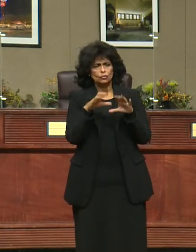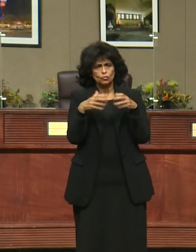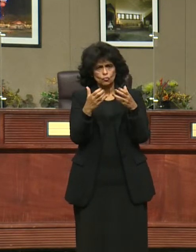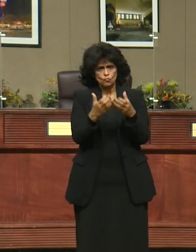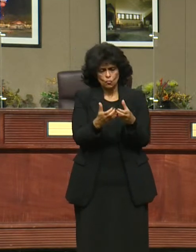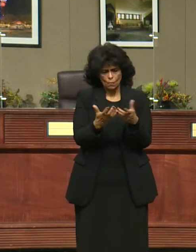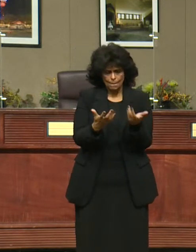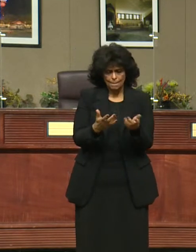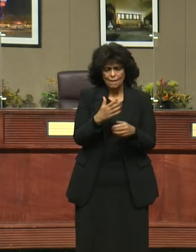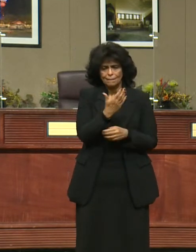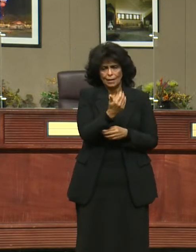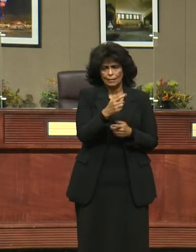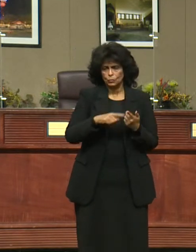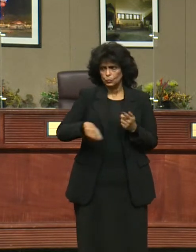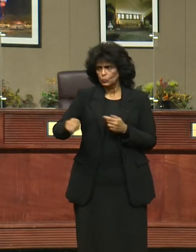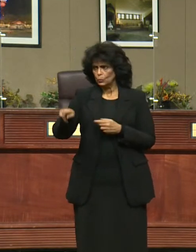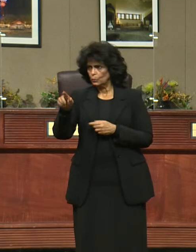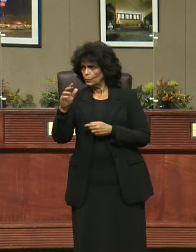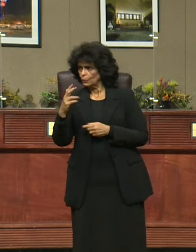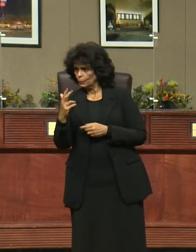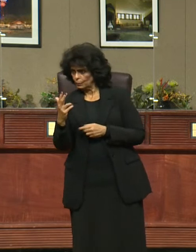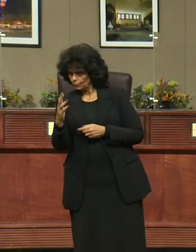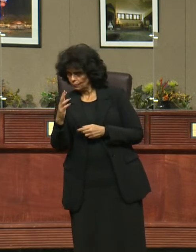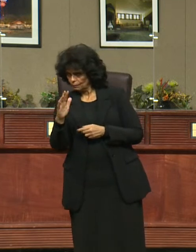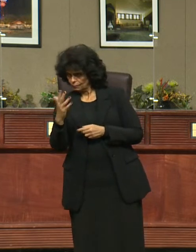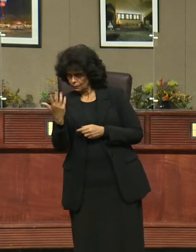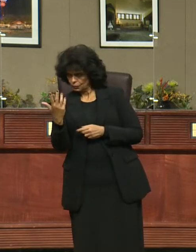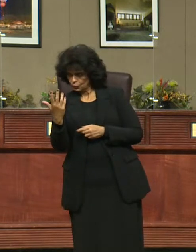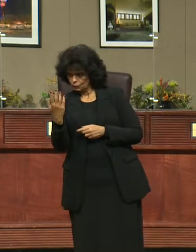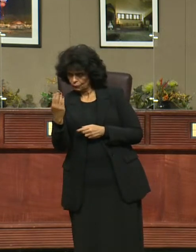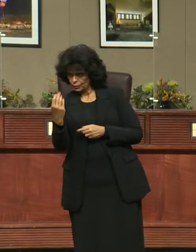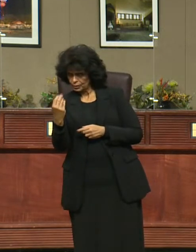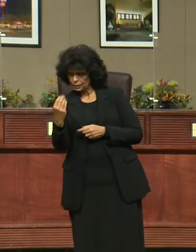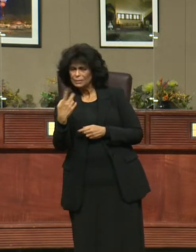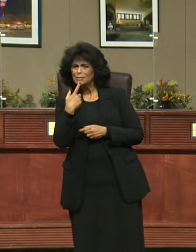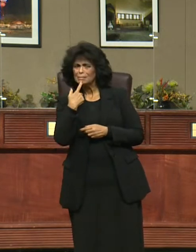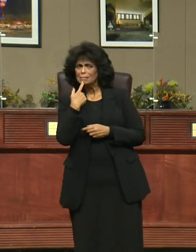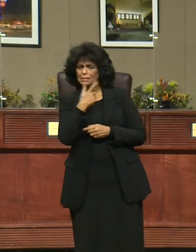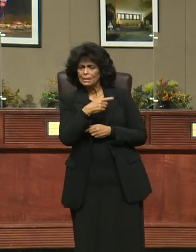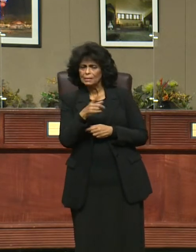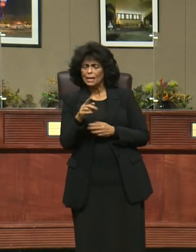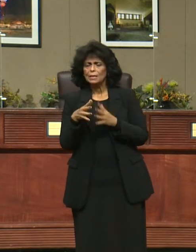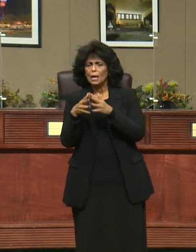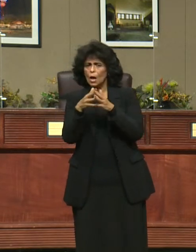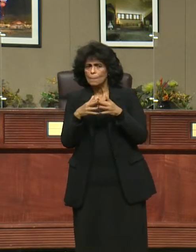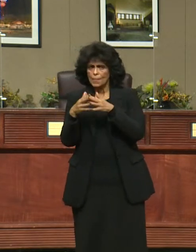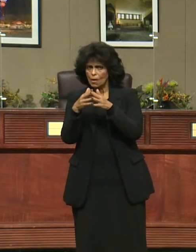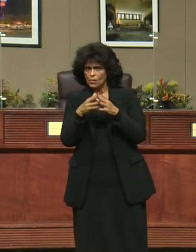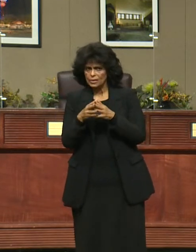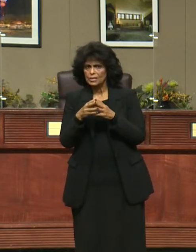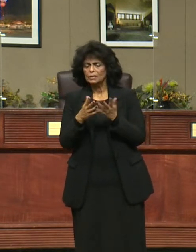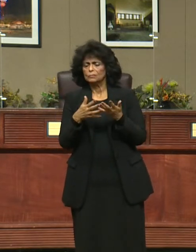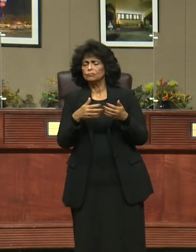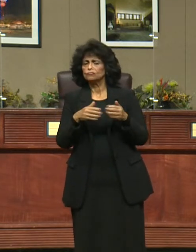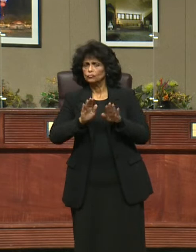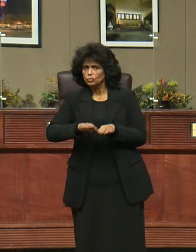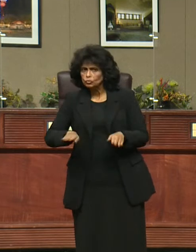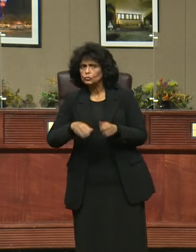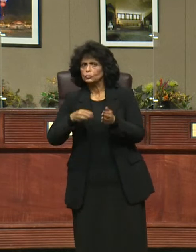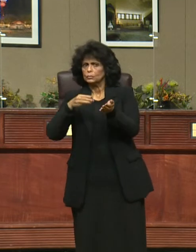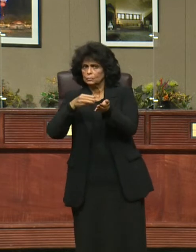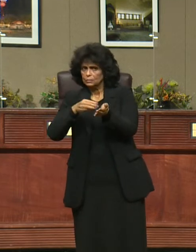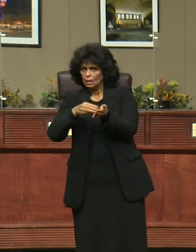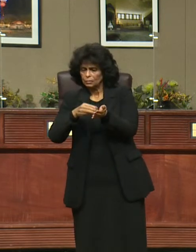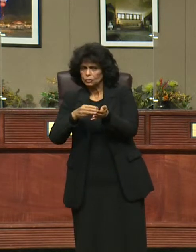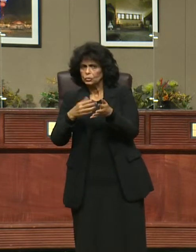of Pediatrics did a study saying hospitalization rates had increased for pediatrics. Is that something we are seeing in Orange County as well, or?